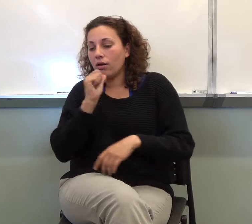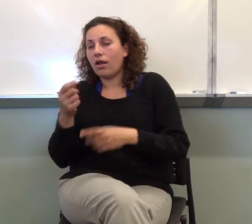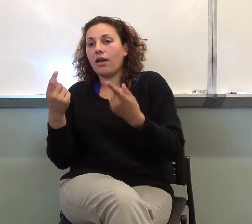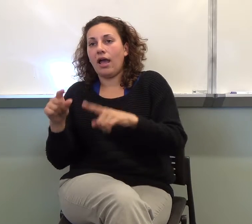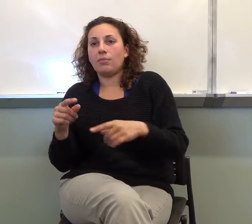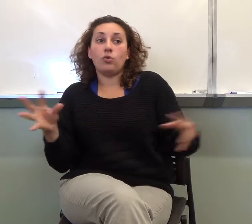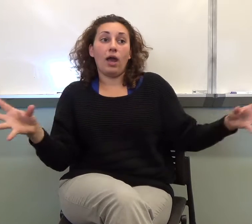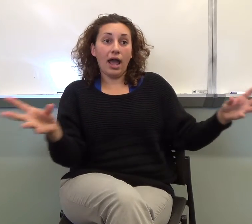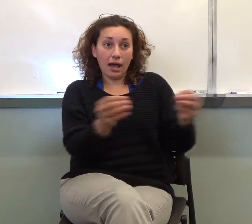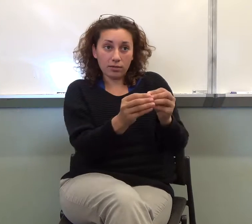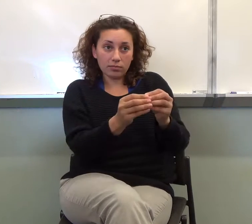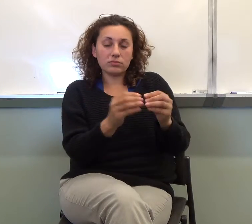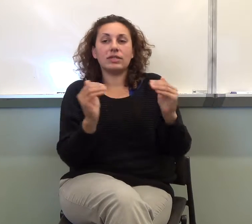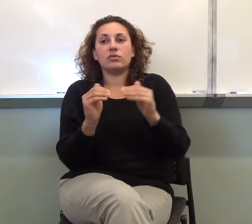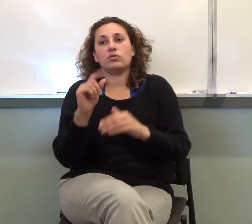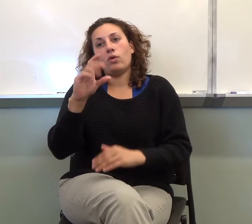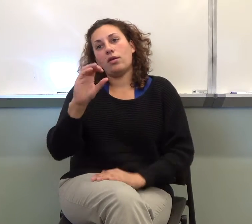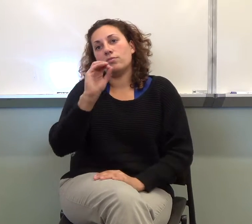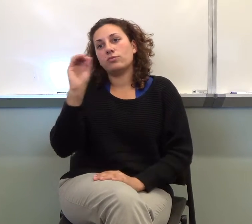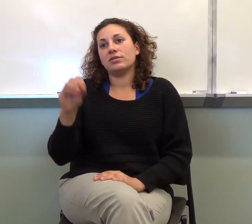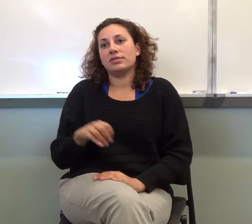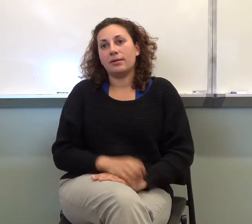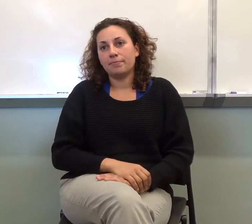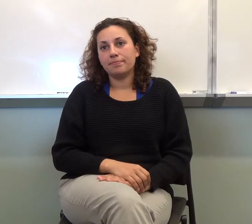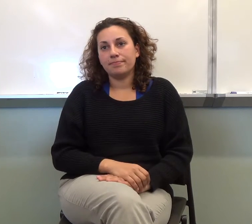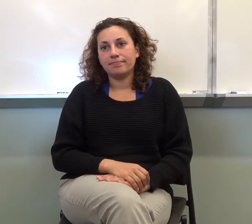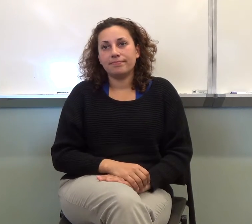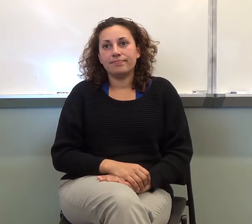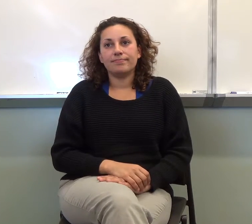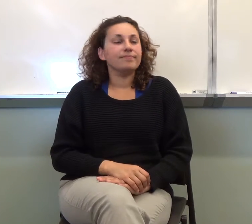And we use that to calculate some strange little things.